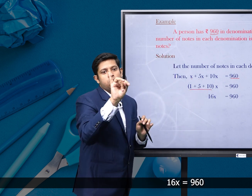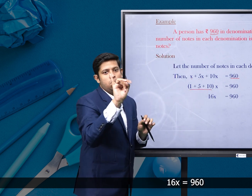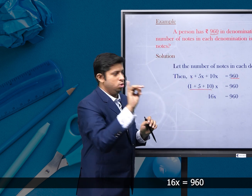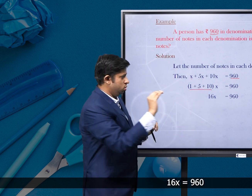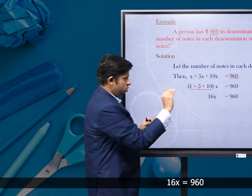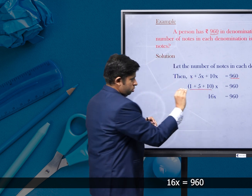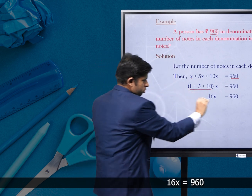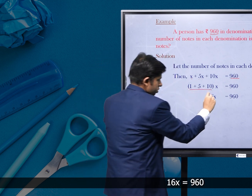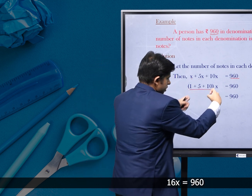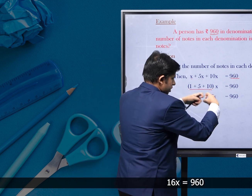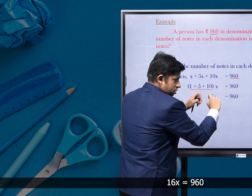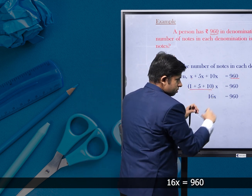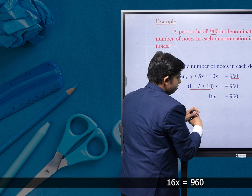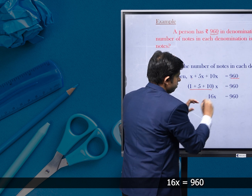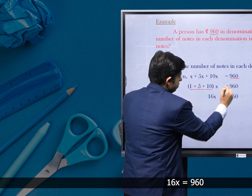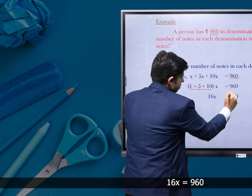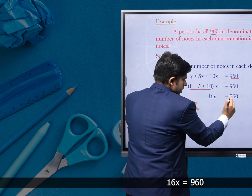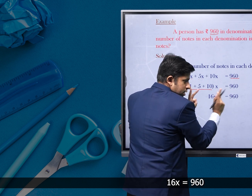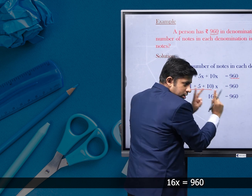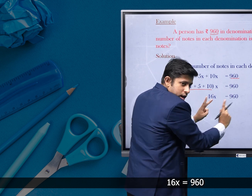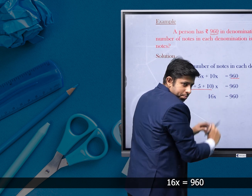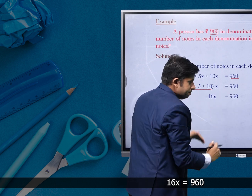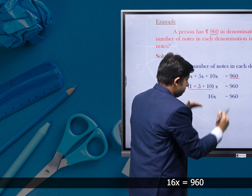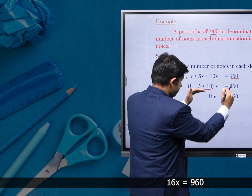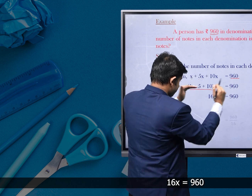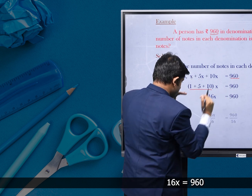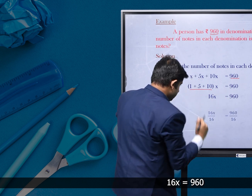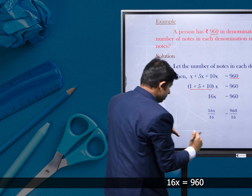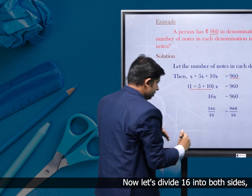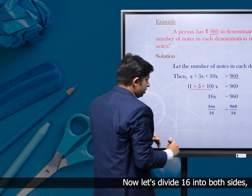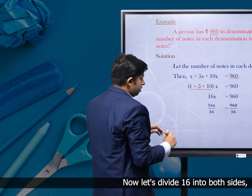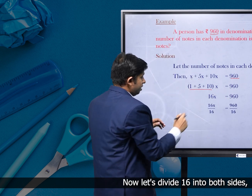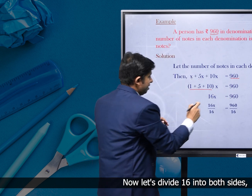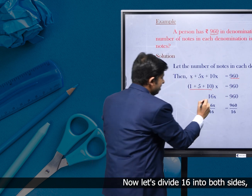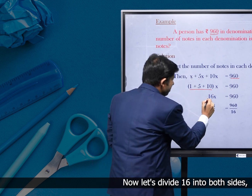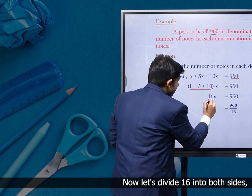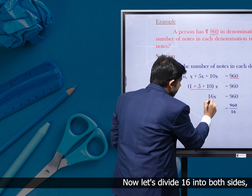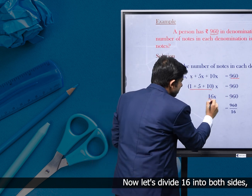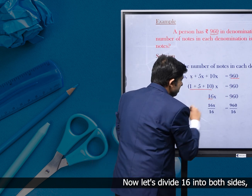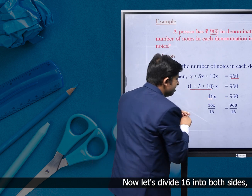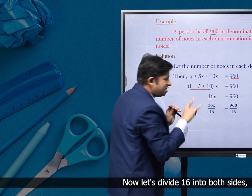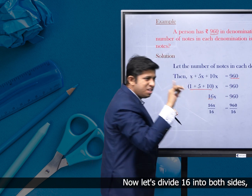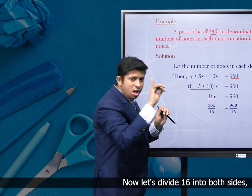16x is equals to 960. Now let's divide 16 into both